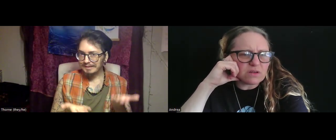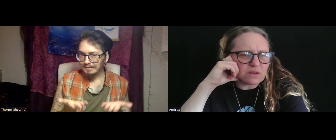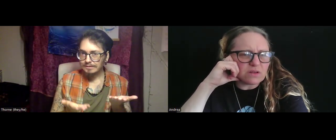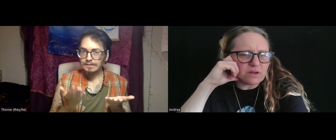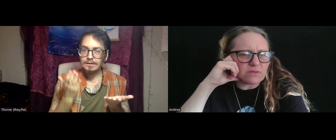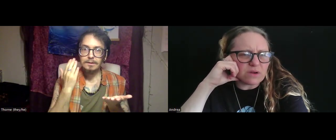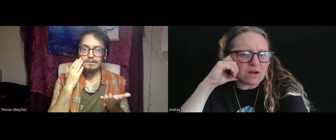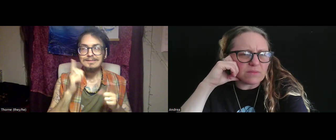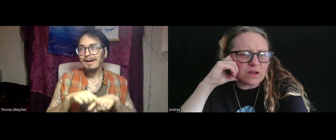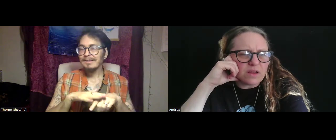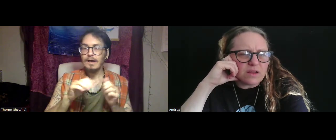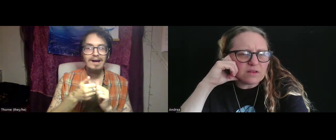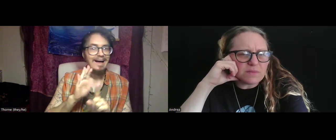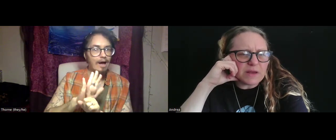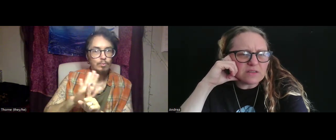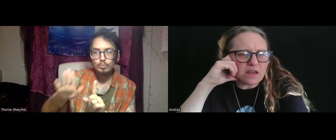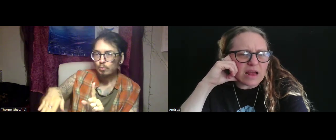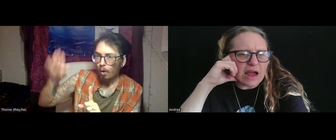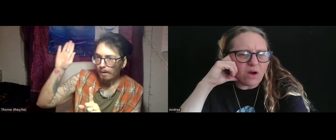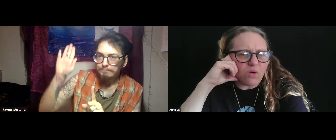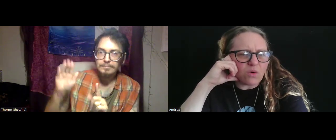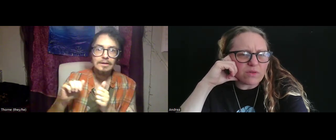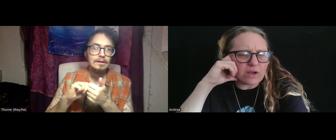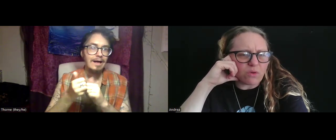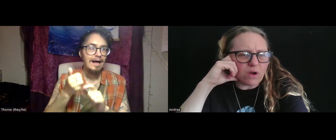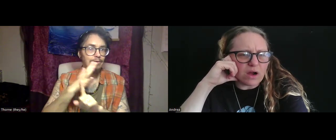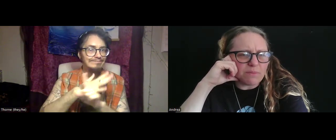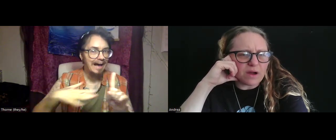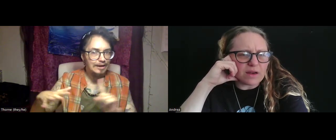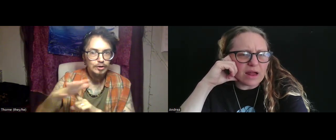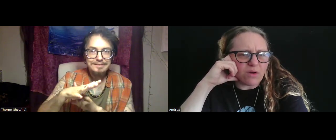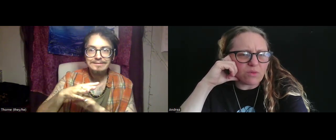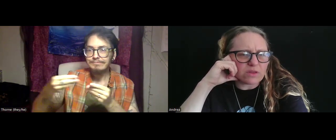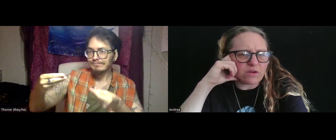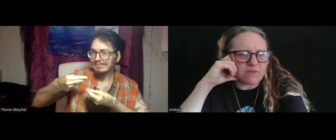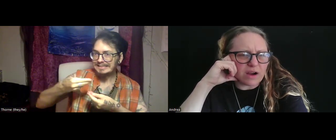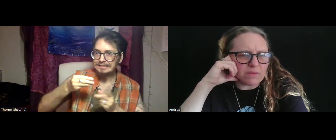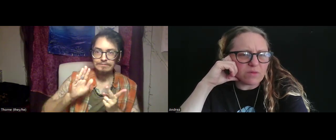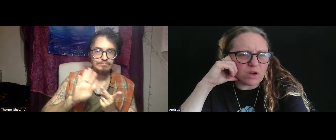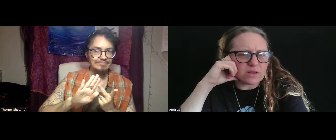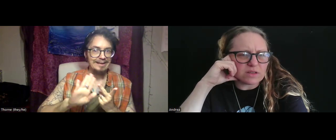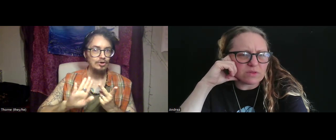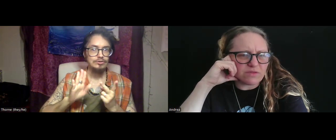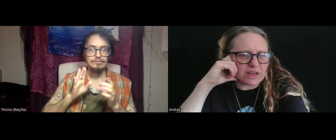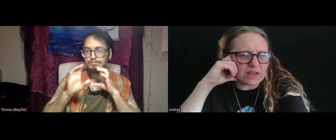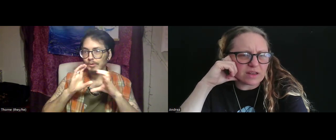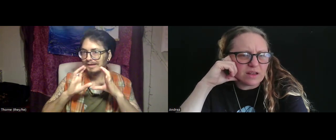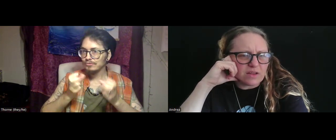You know, um, Depends on how they grew up, on what their environment was that was feeding. There's a